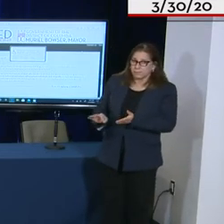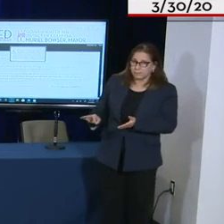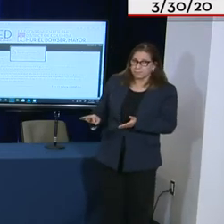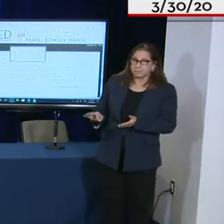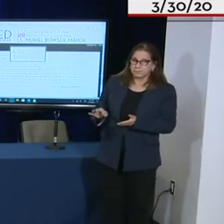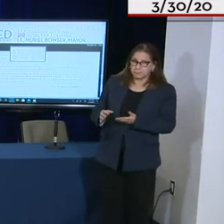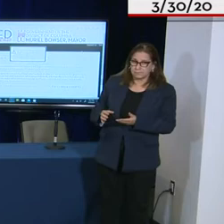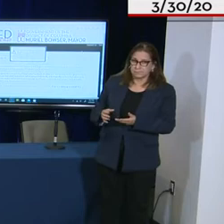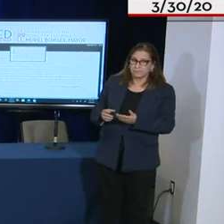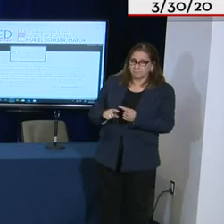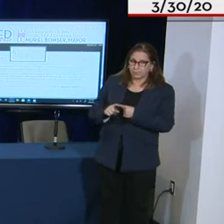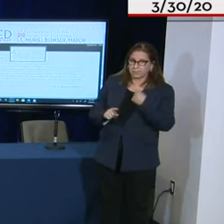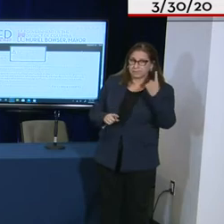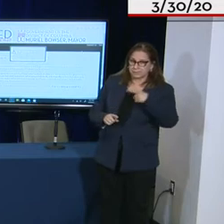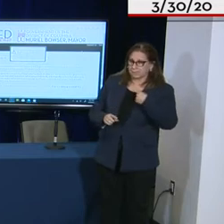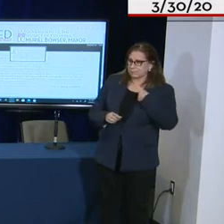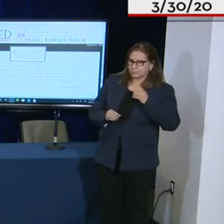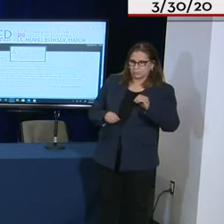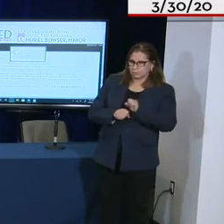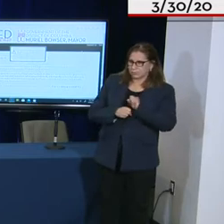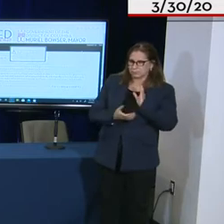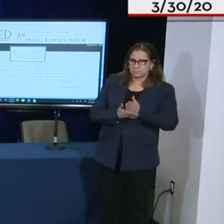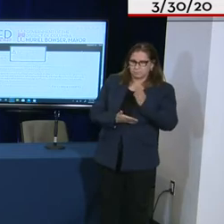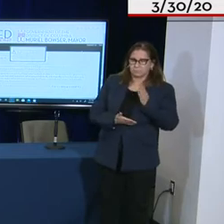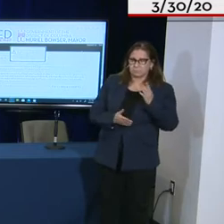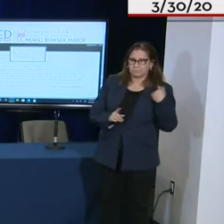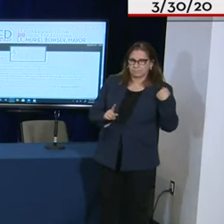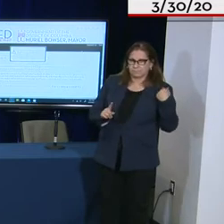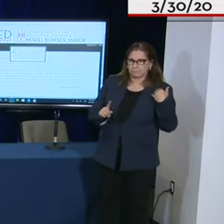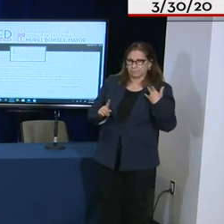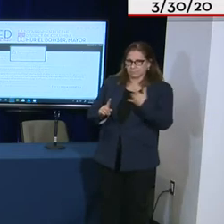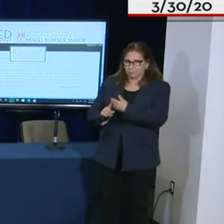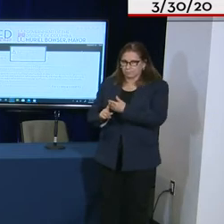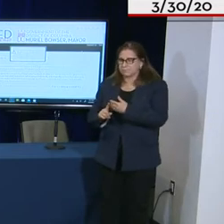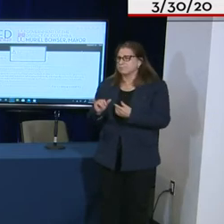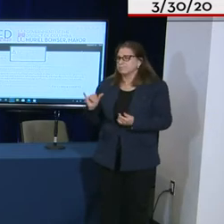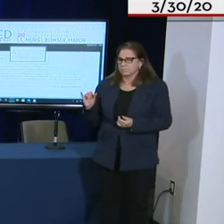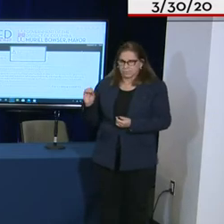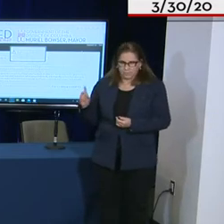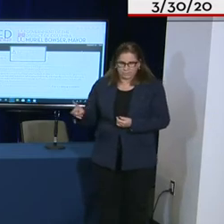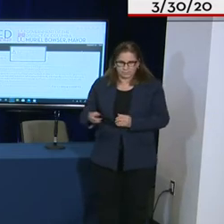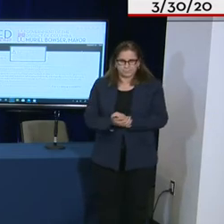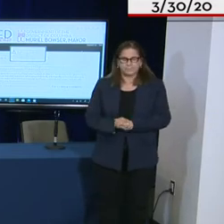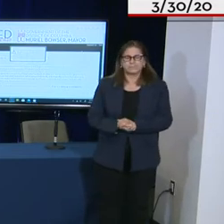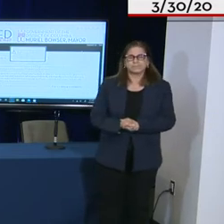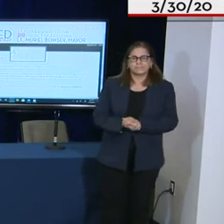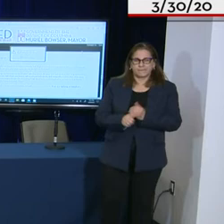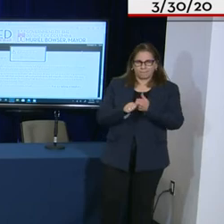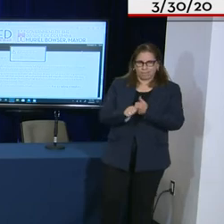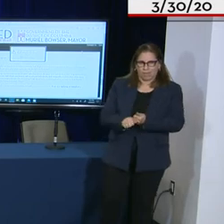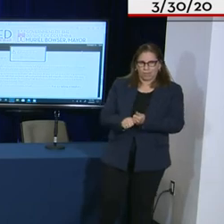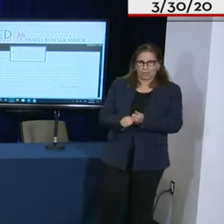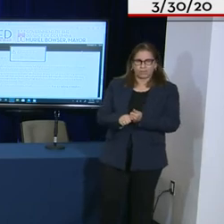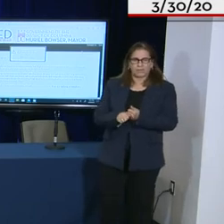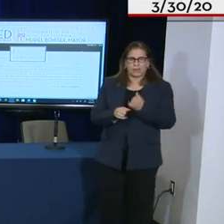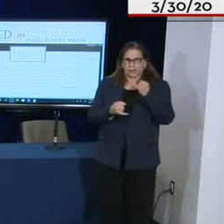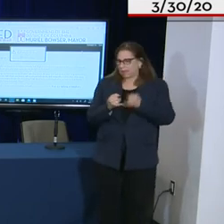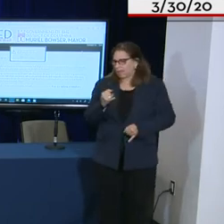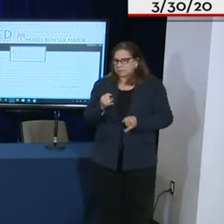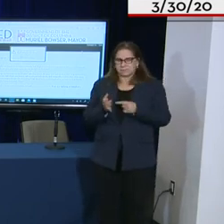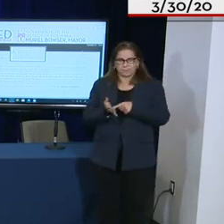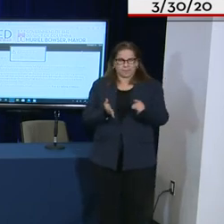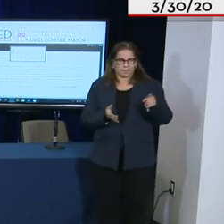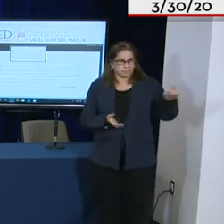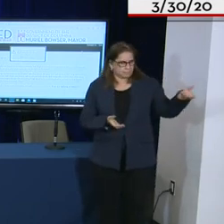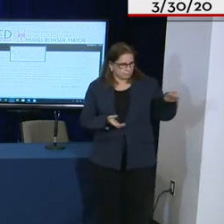have to clarify when separation occurred and when your last payment, your last paycheck